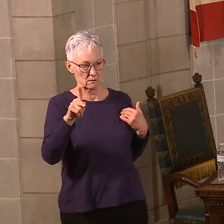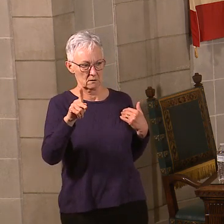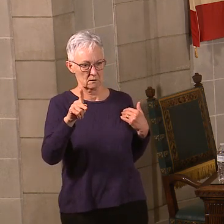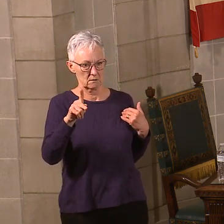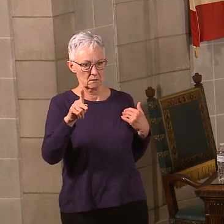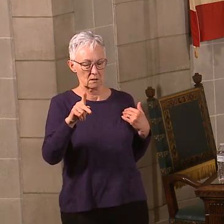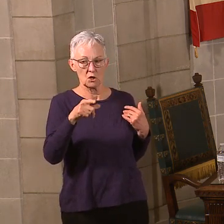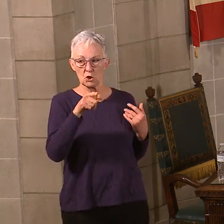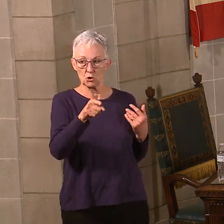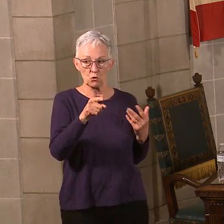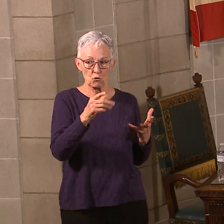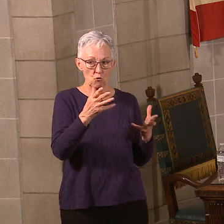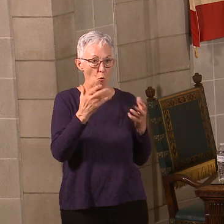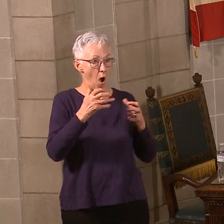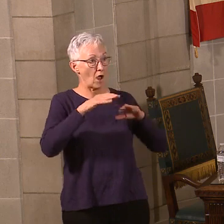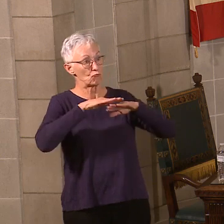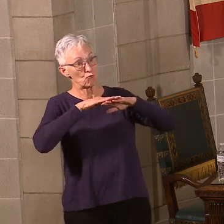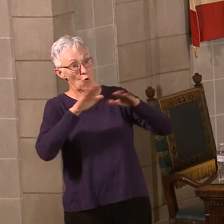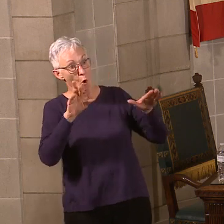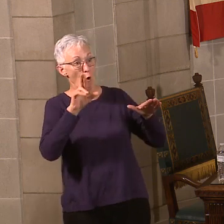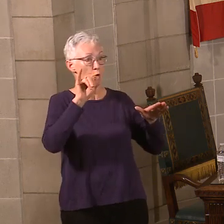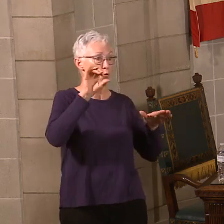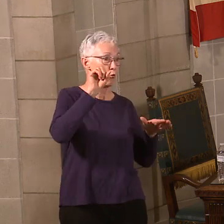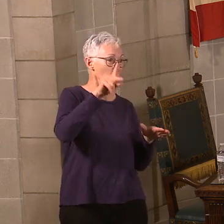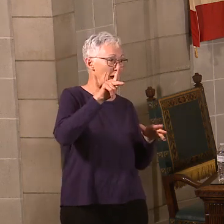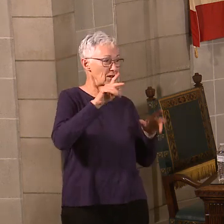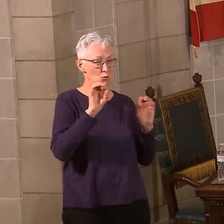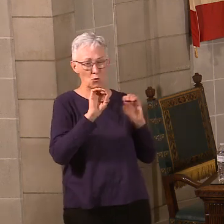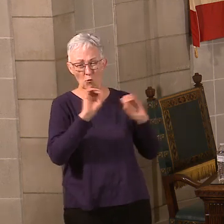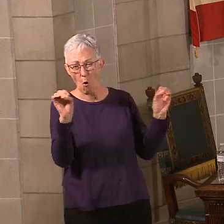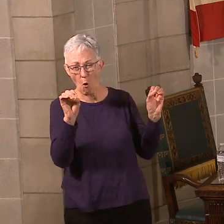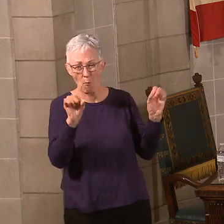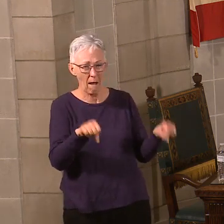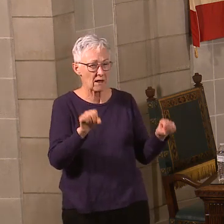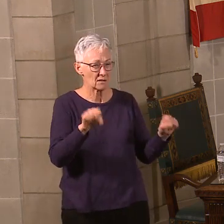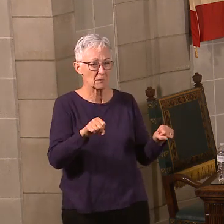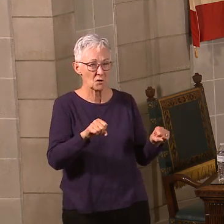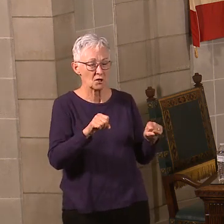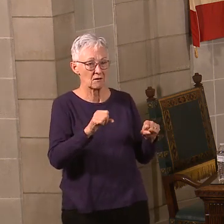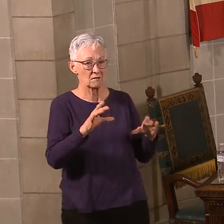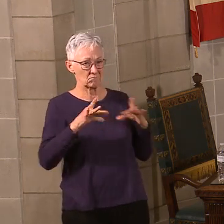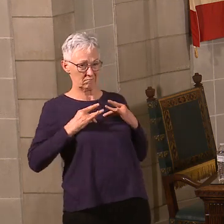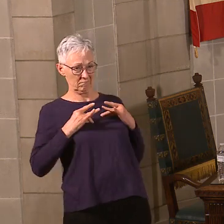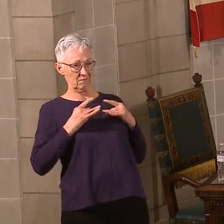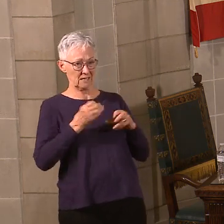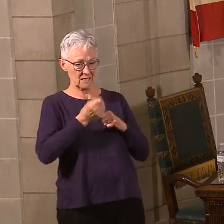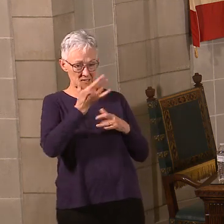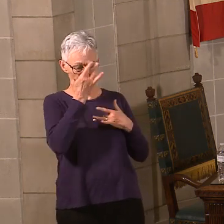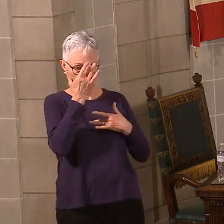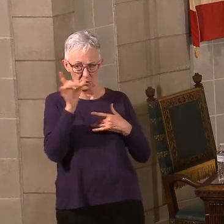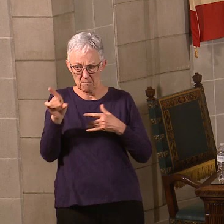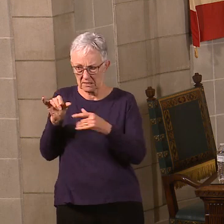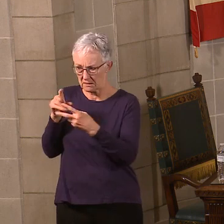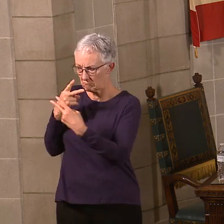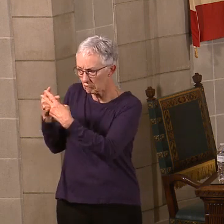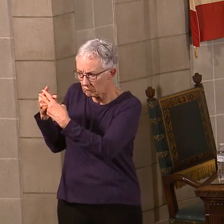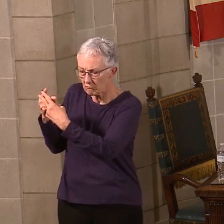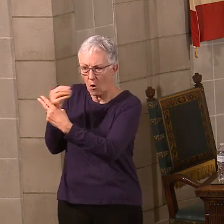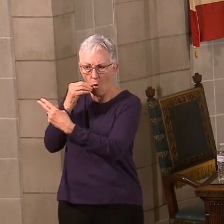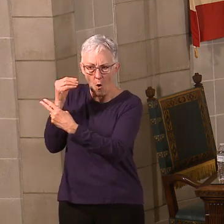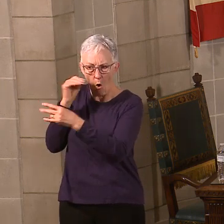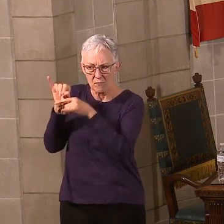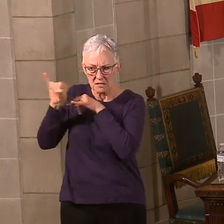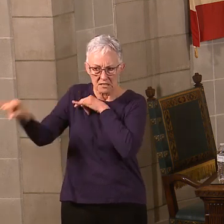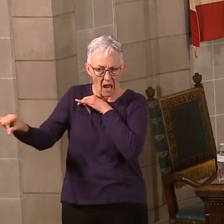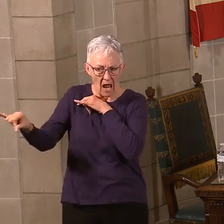people to do is mitigate the risk, minimize the risk. That's what the whole stay home, stay healthy, stay connected is about. We want people to